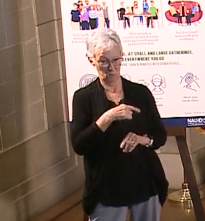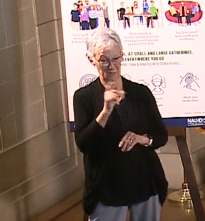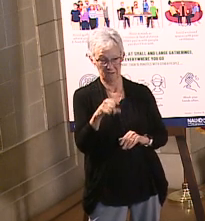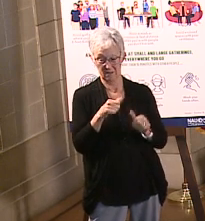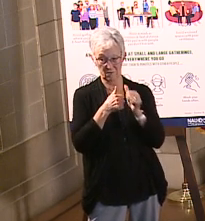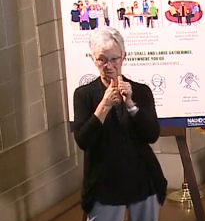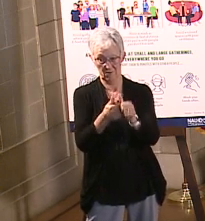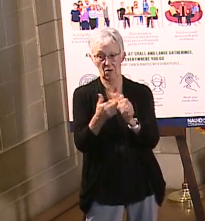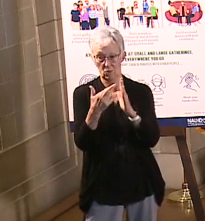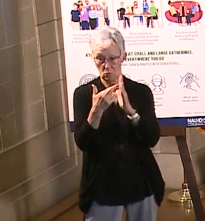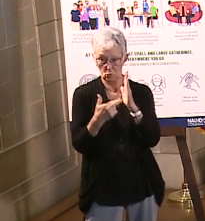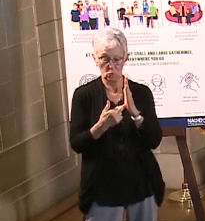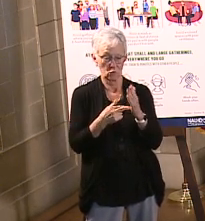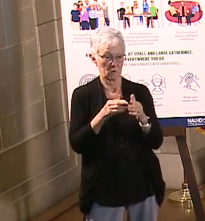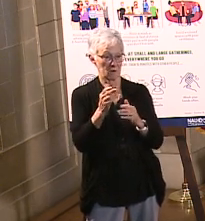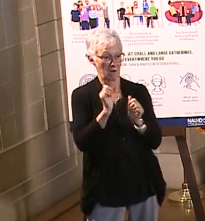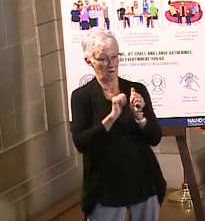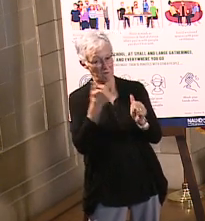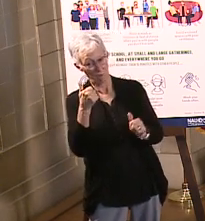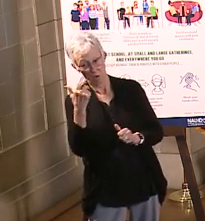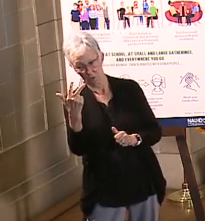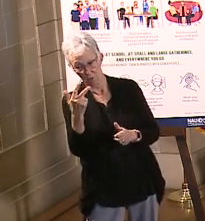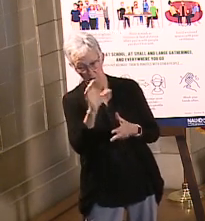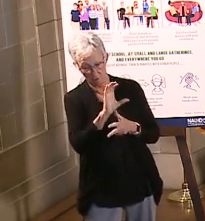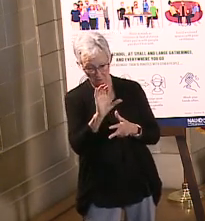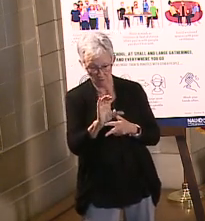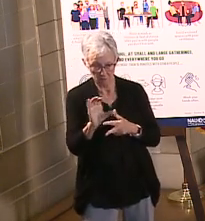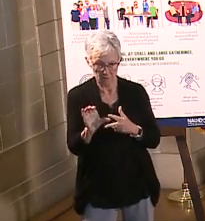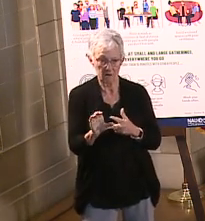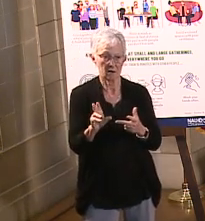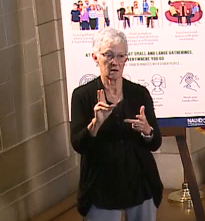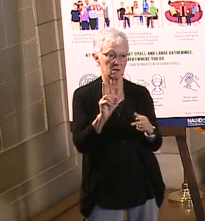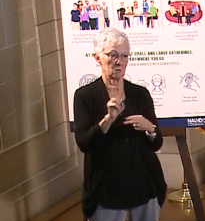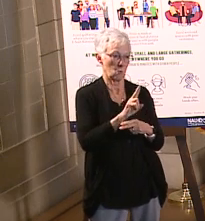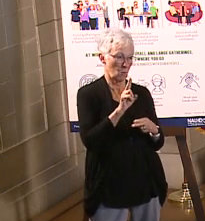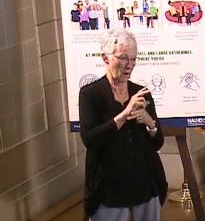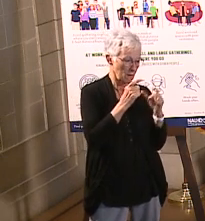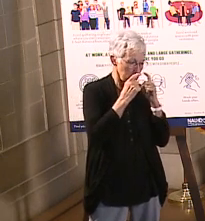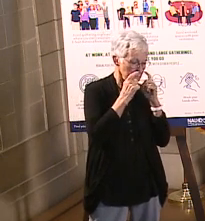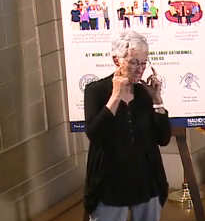3 C's and washing your hands and wearing a mask and staying home when you're sick.